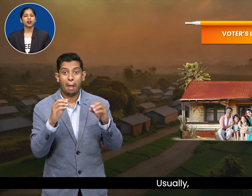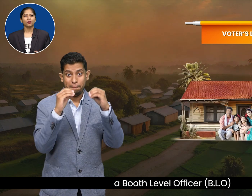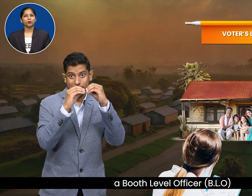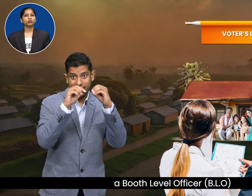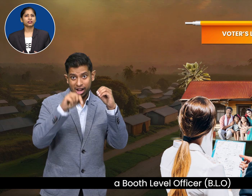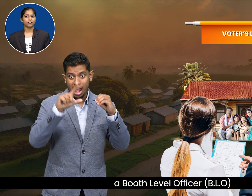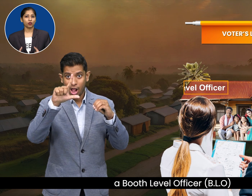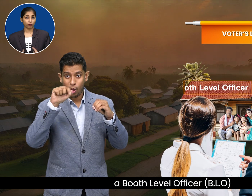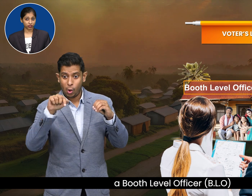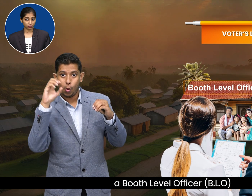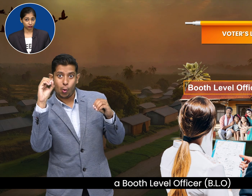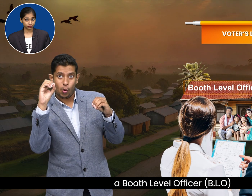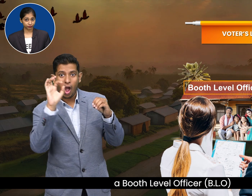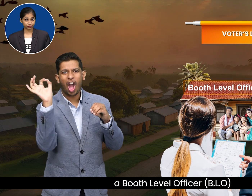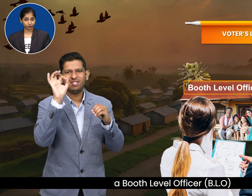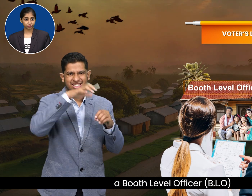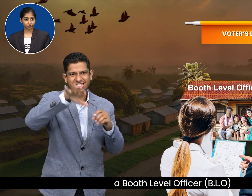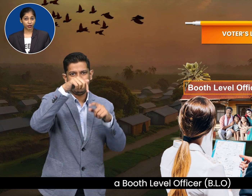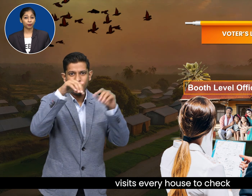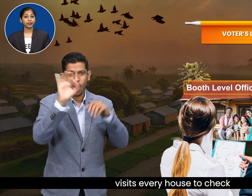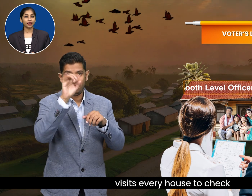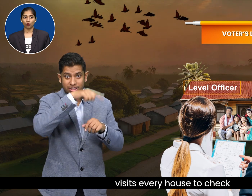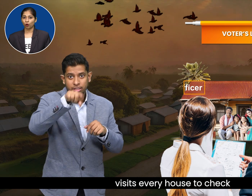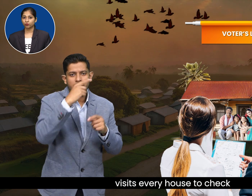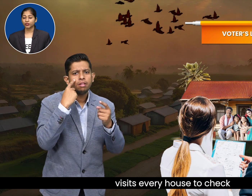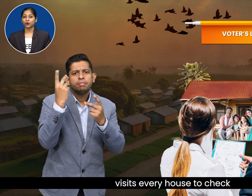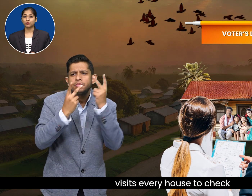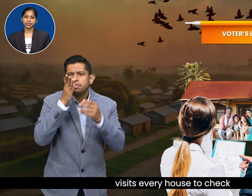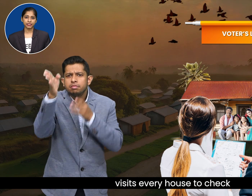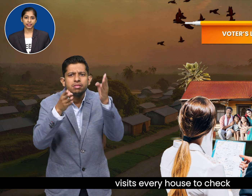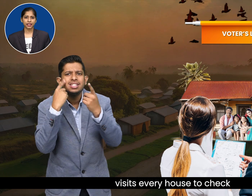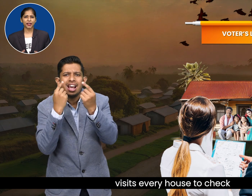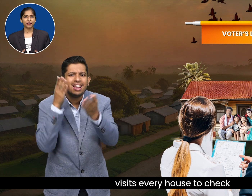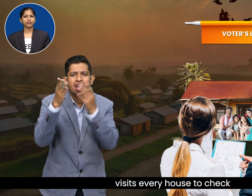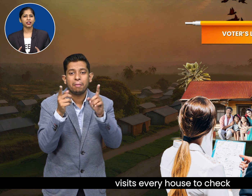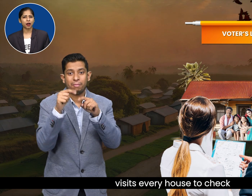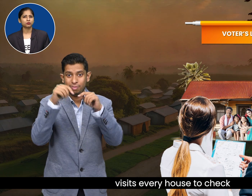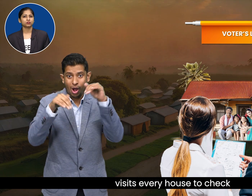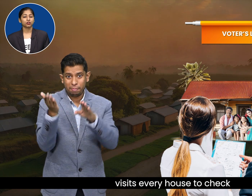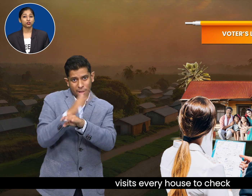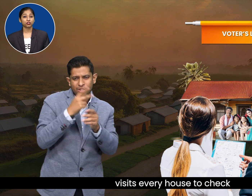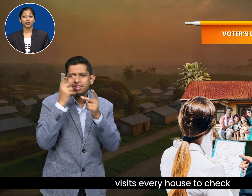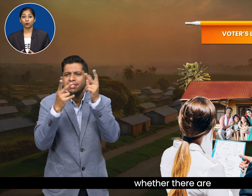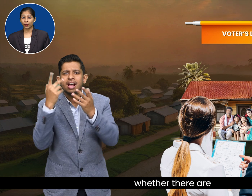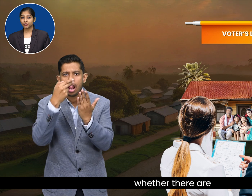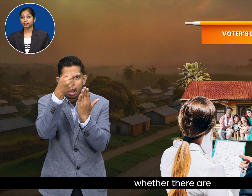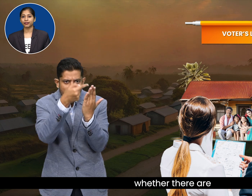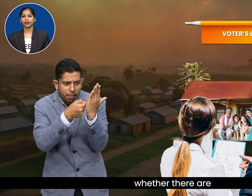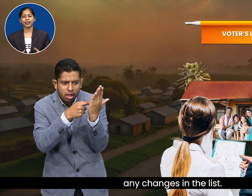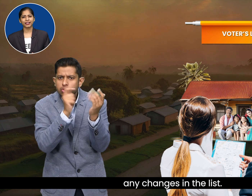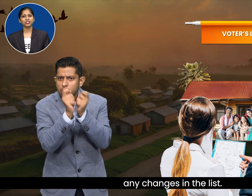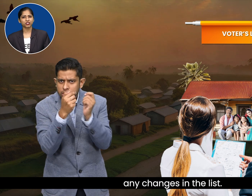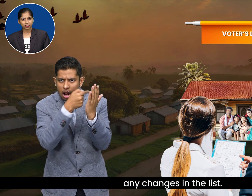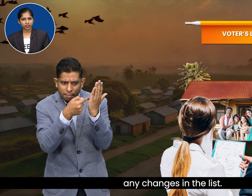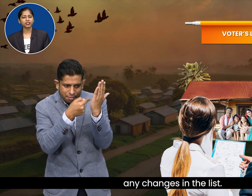Usually, a booth level officer BLO visits every house to check whether there